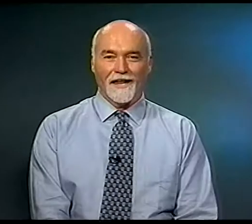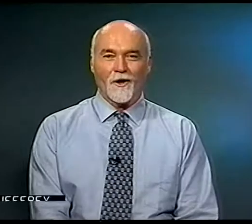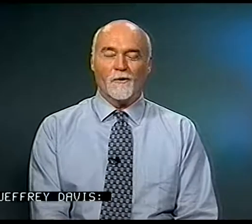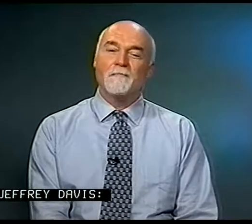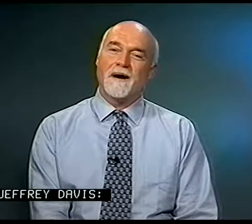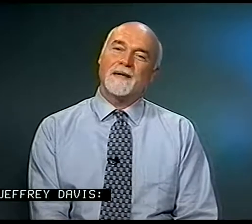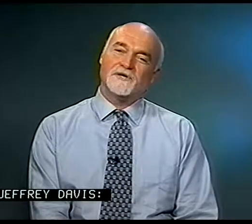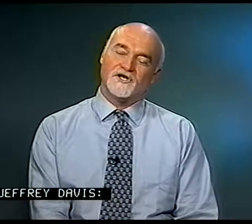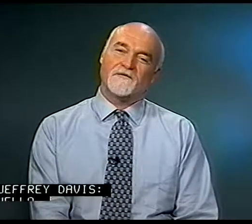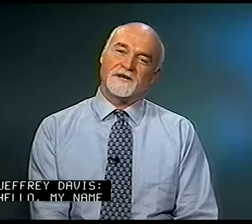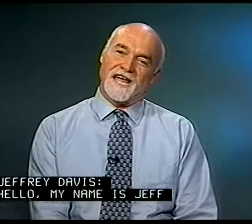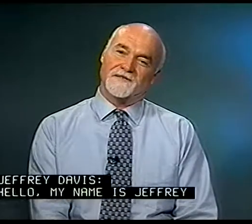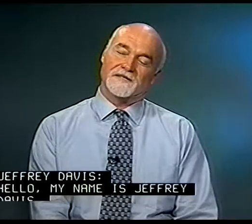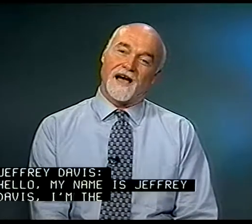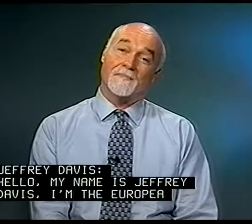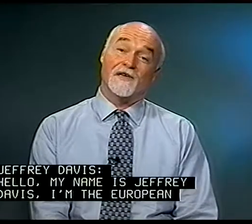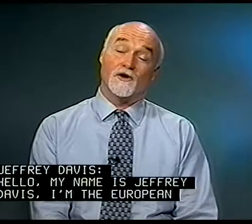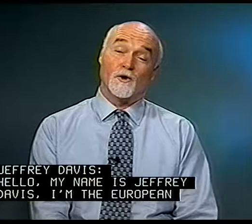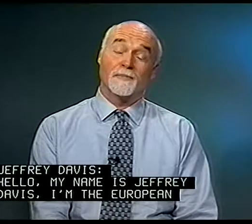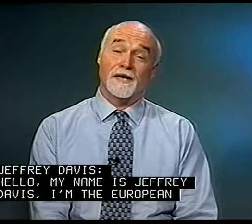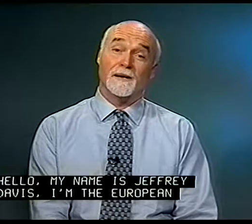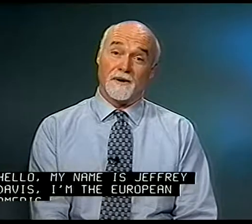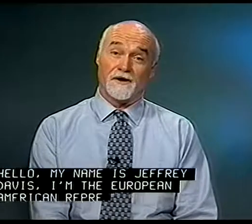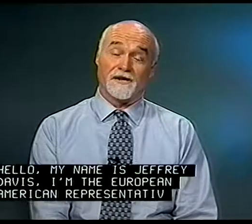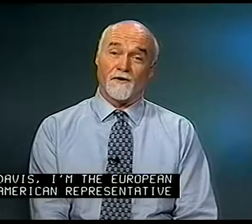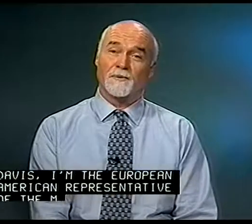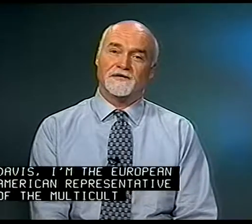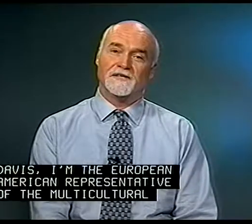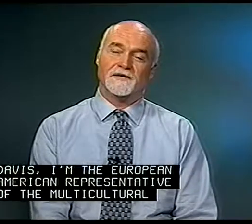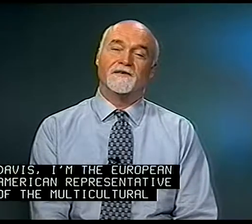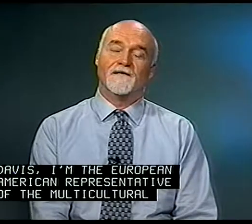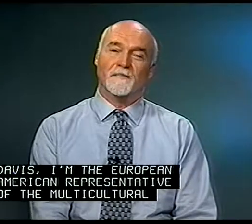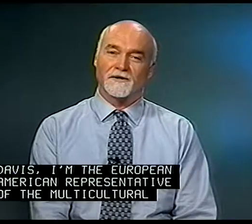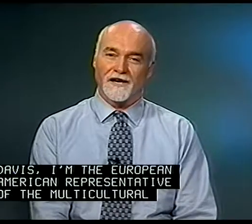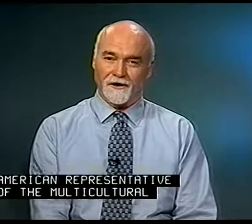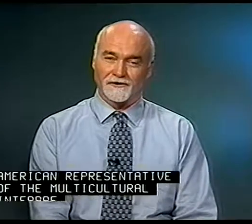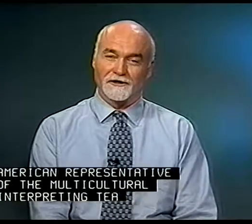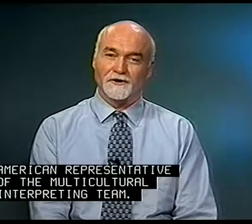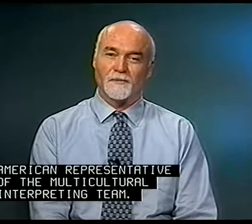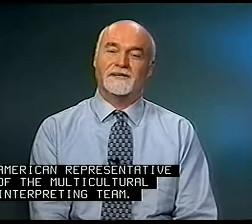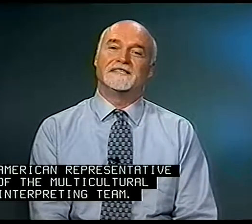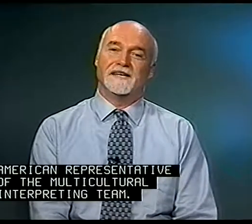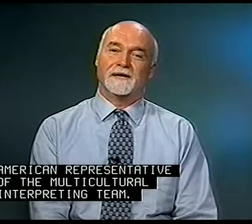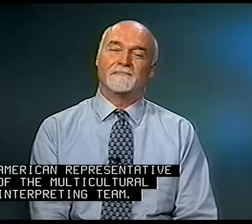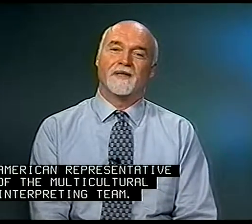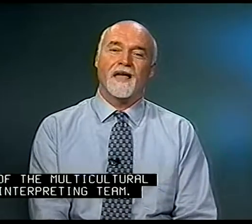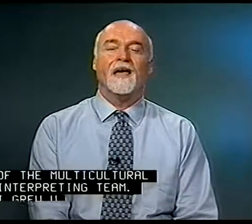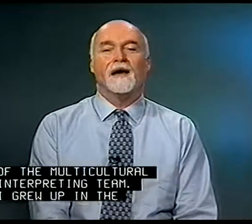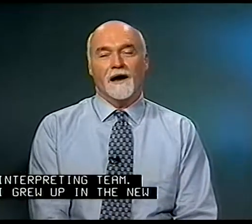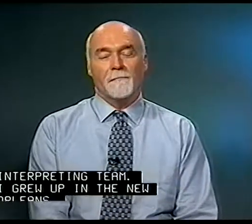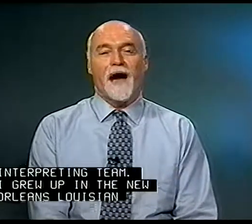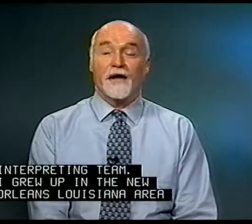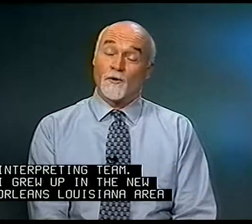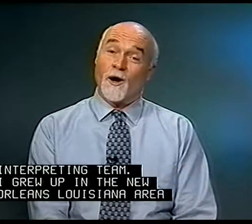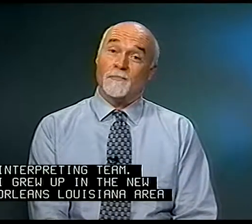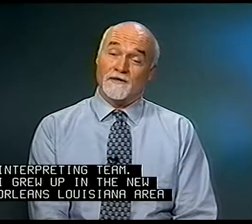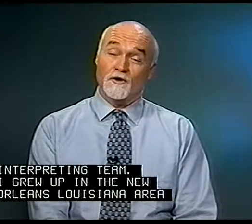Hello, my name is Jeffrey Davis. I'm the European American representative of the Multicultural Interpreting Team. I grew up in the New